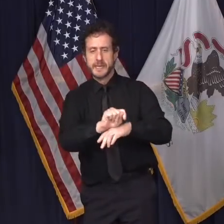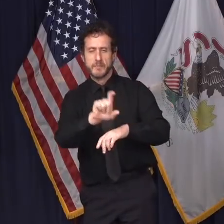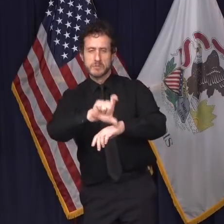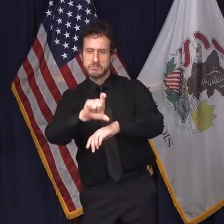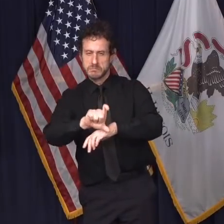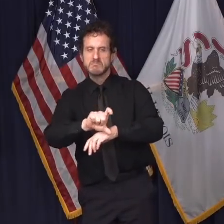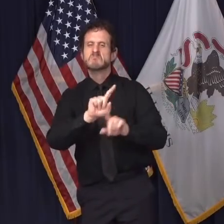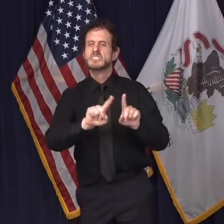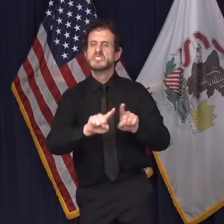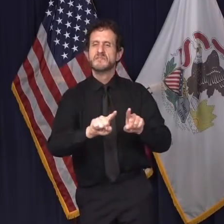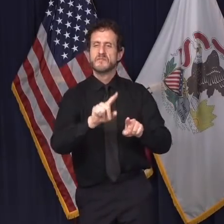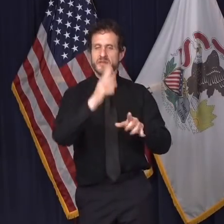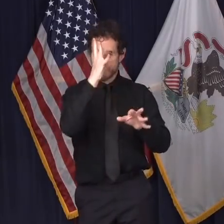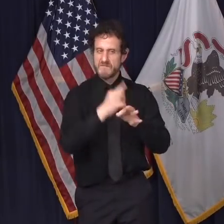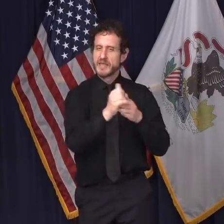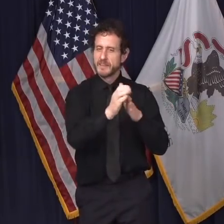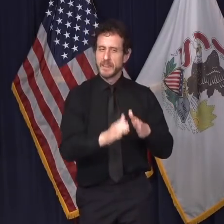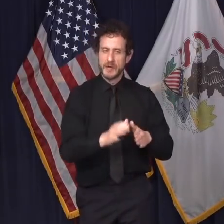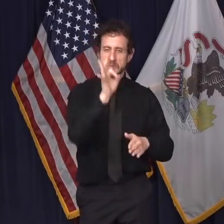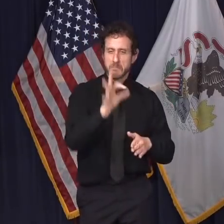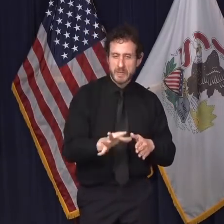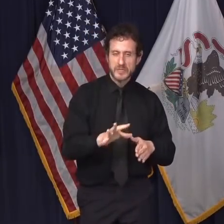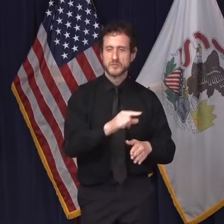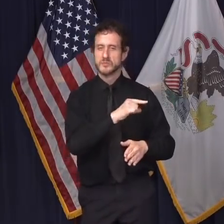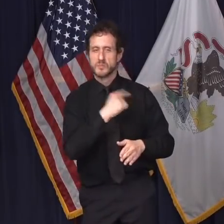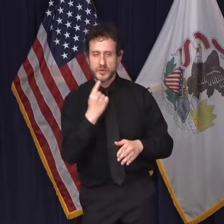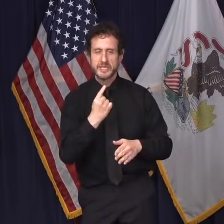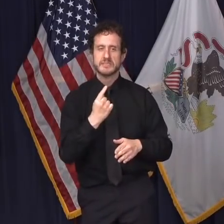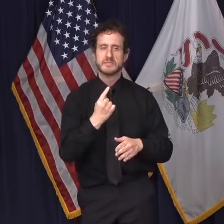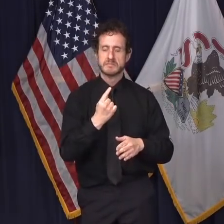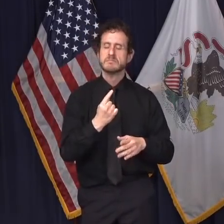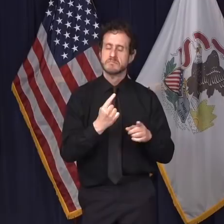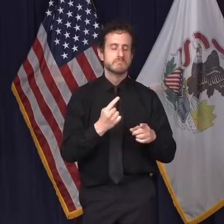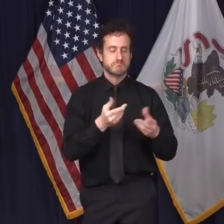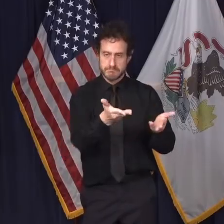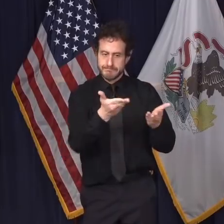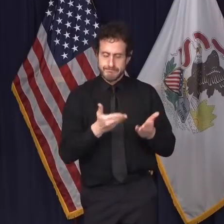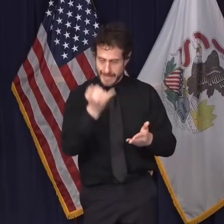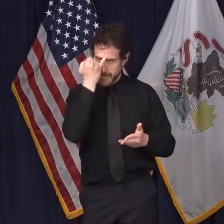responsible faith leaders, IDPH has reviewed many detailed